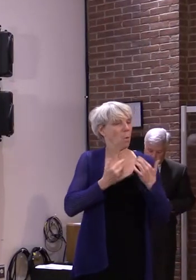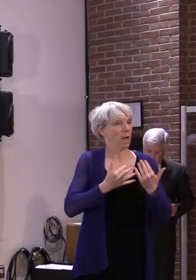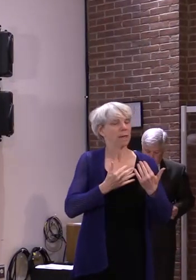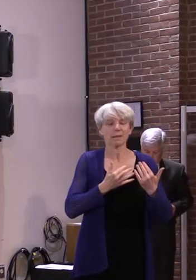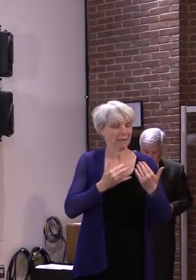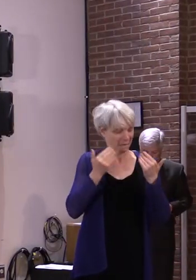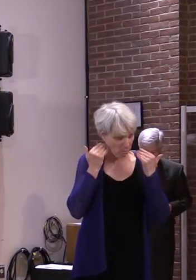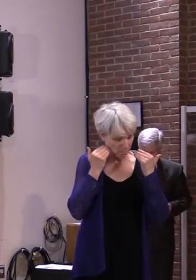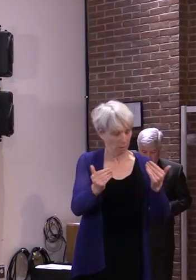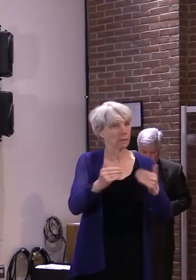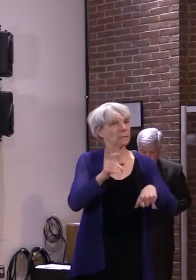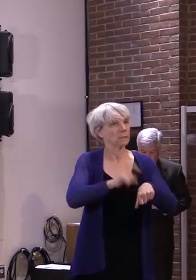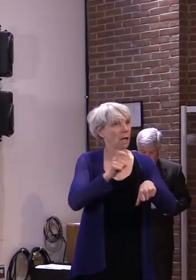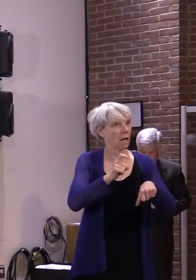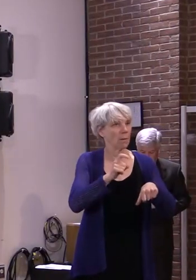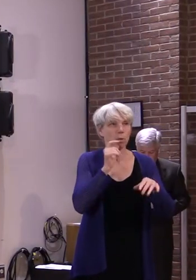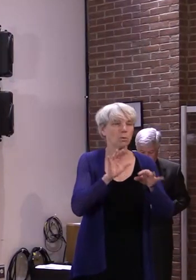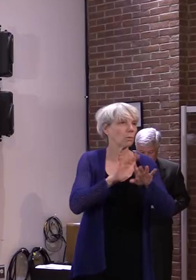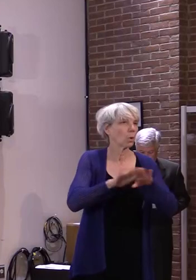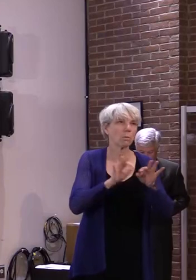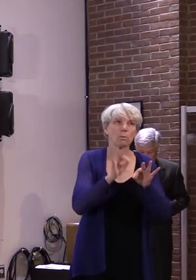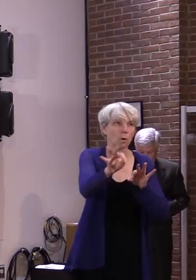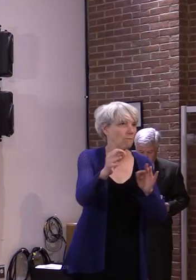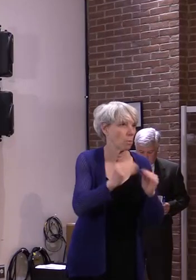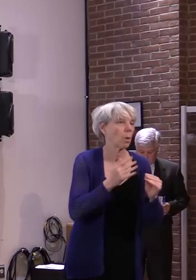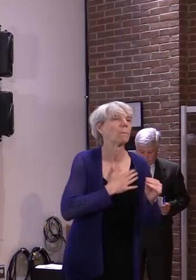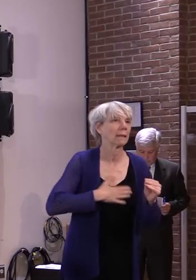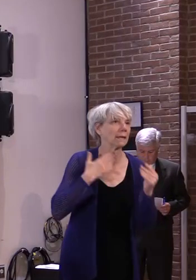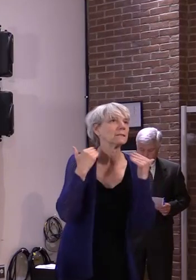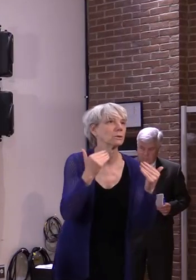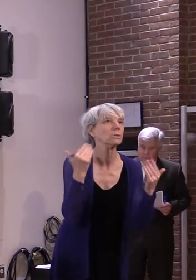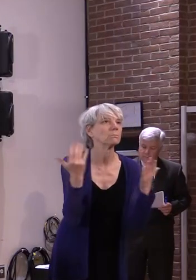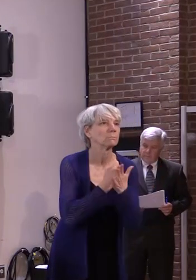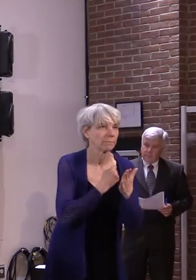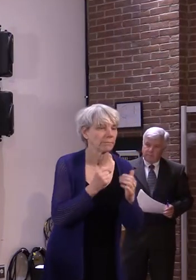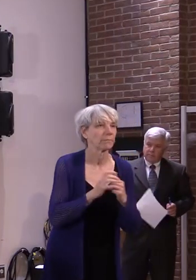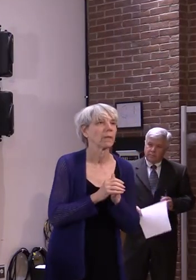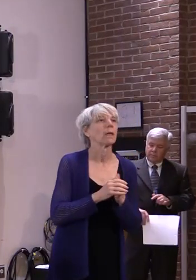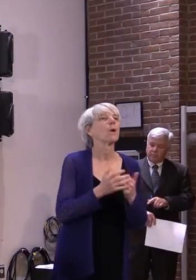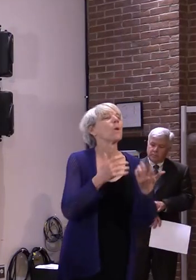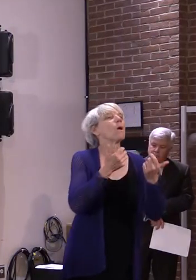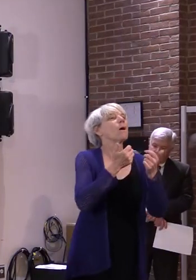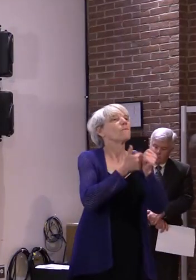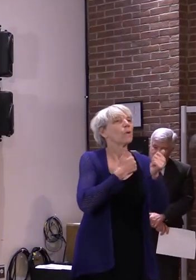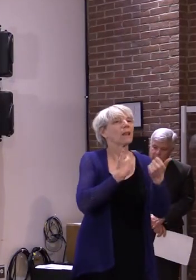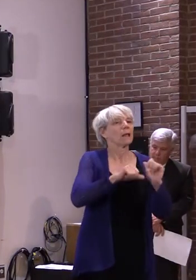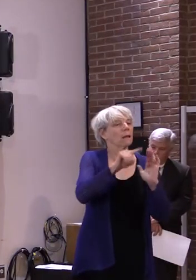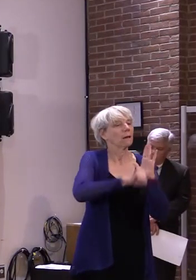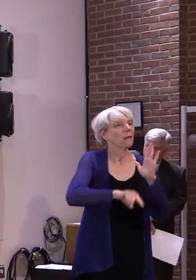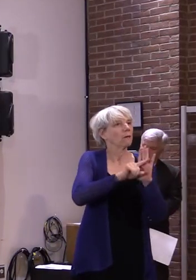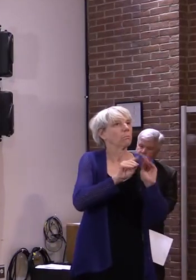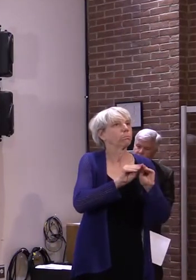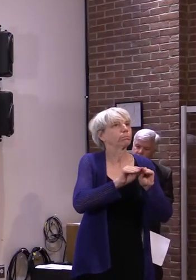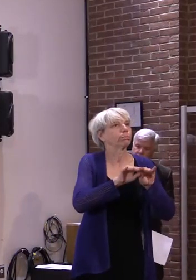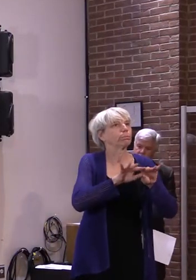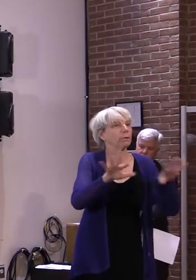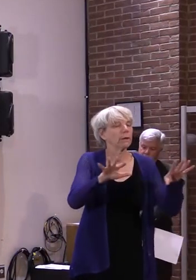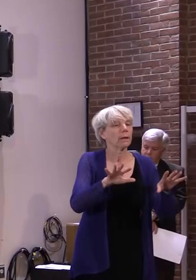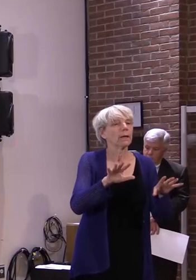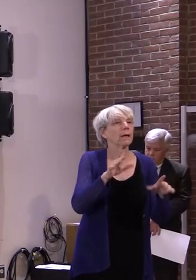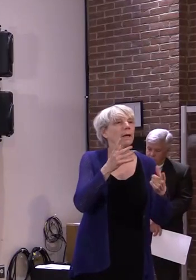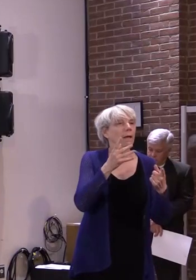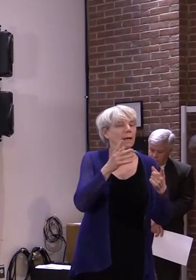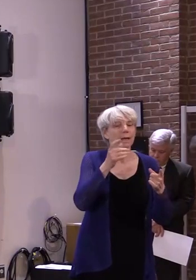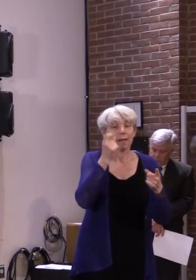sooner, the better. Let's avoid any additional negative effects of this pandemic and keep Vermonters